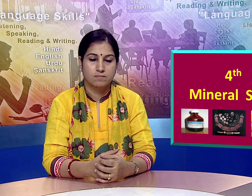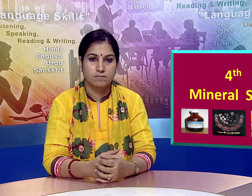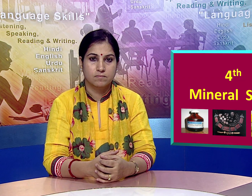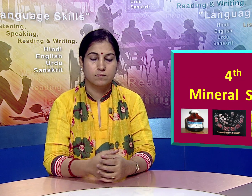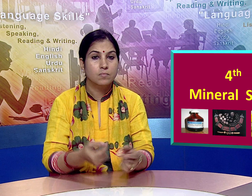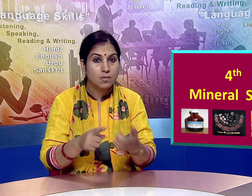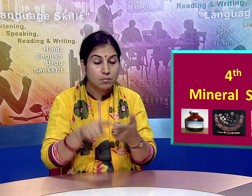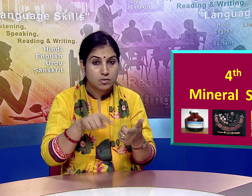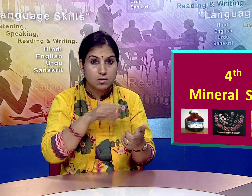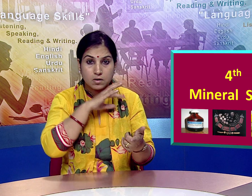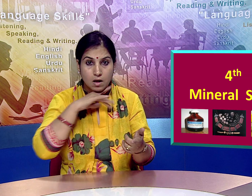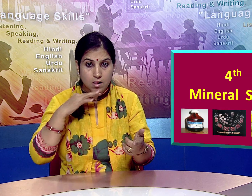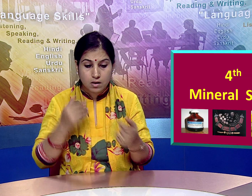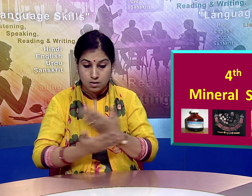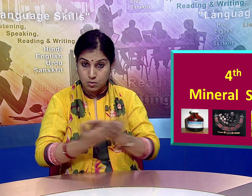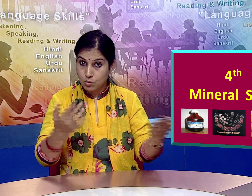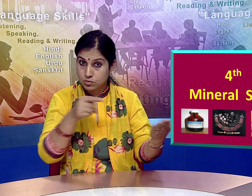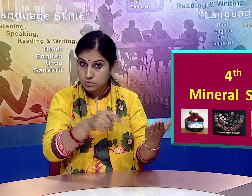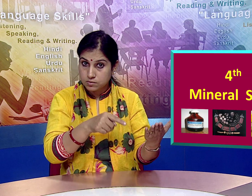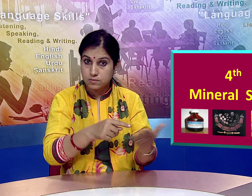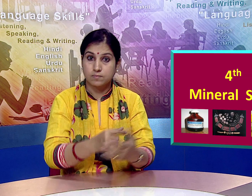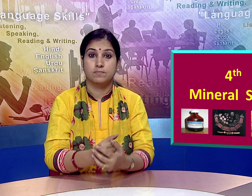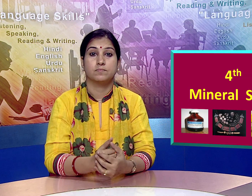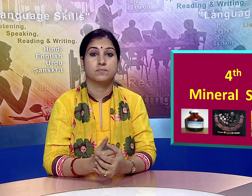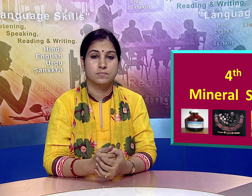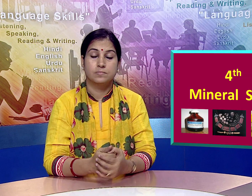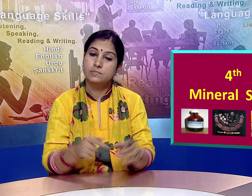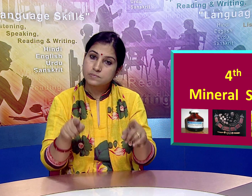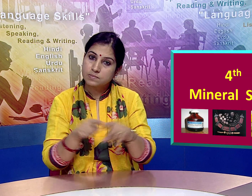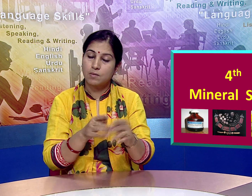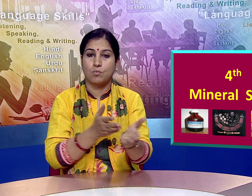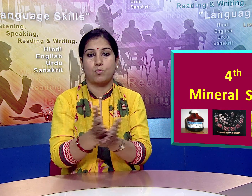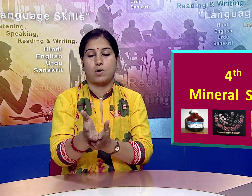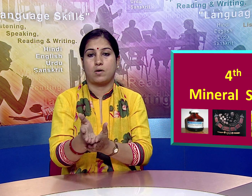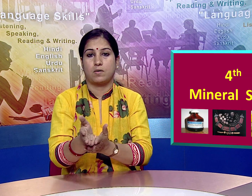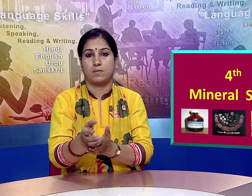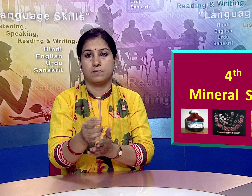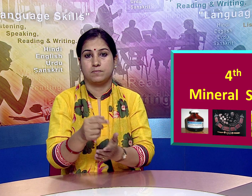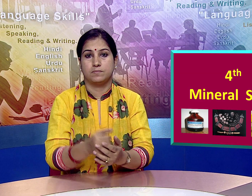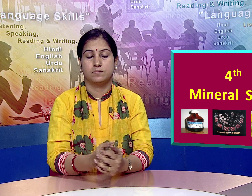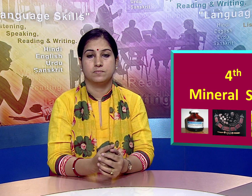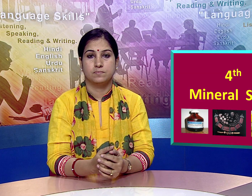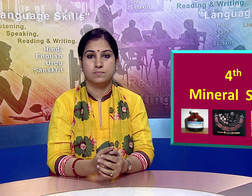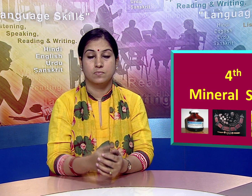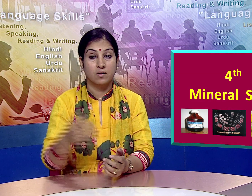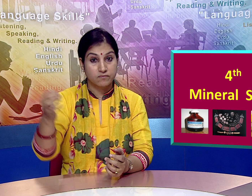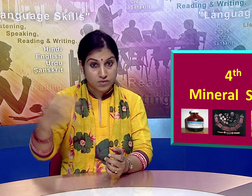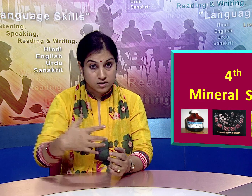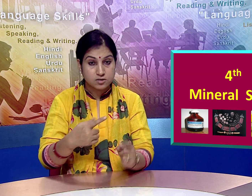In case of colored cotton clothes, same procedure is applied for fresh and old